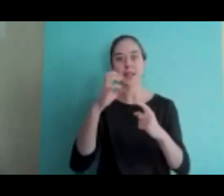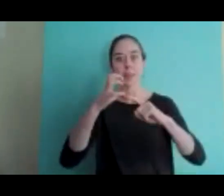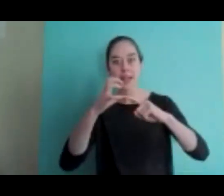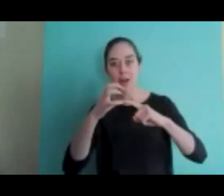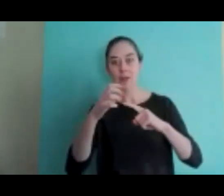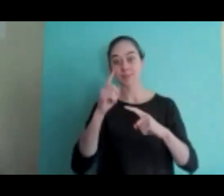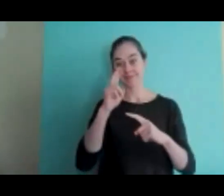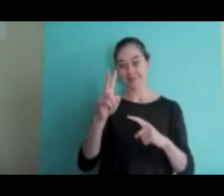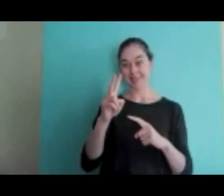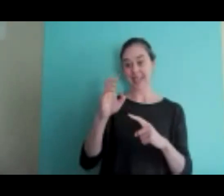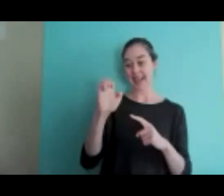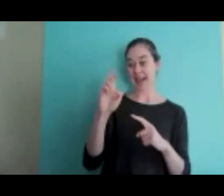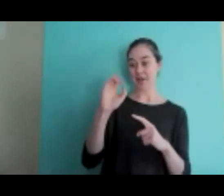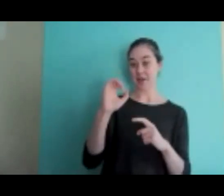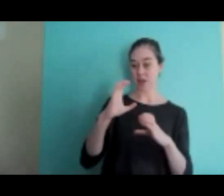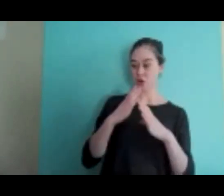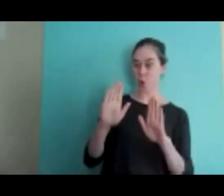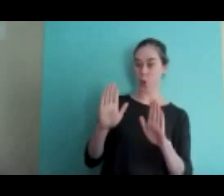So here's my dumbbells.